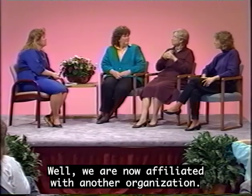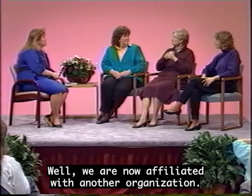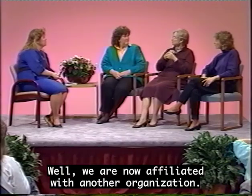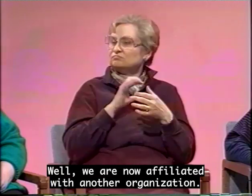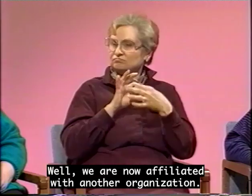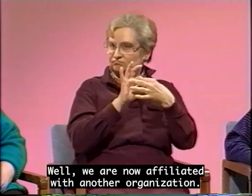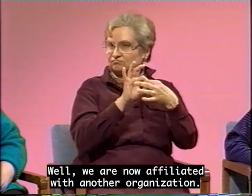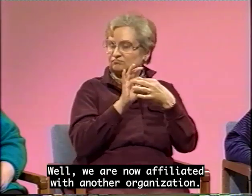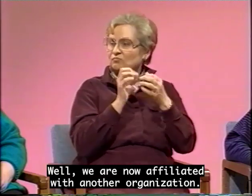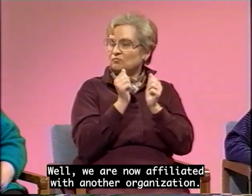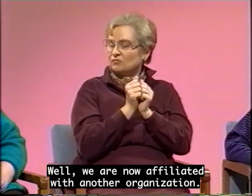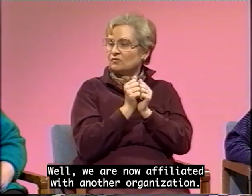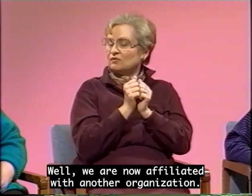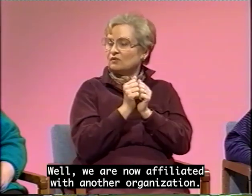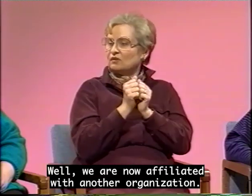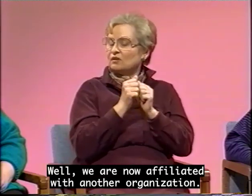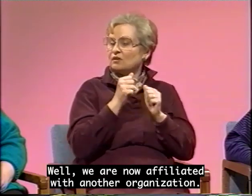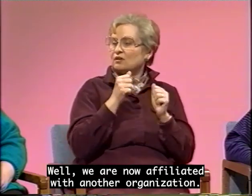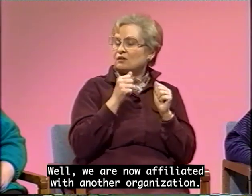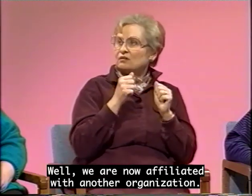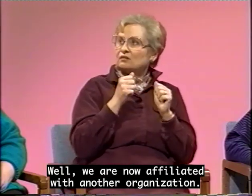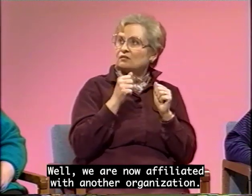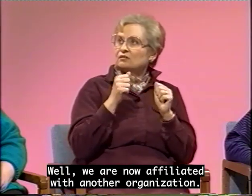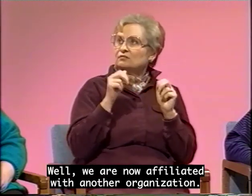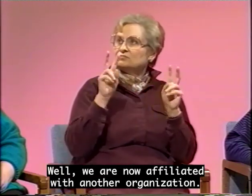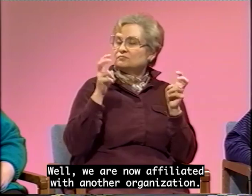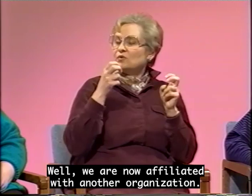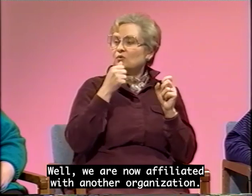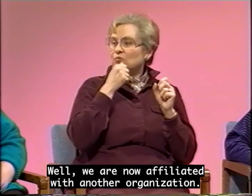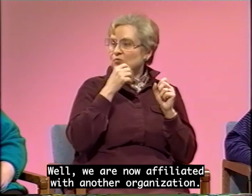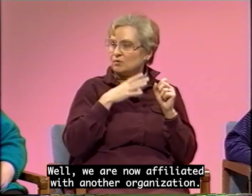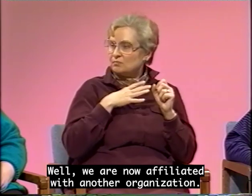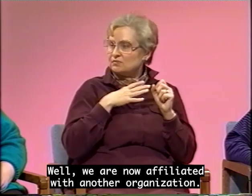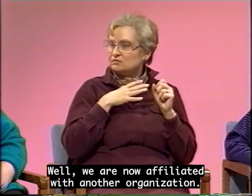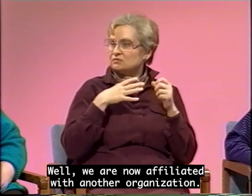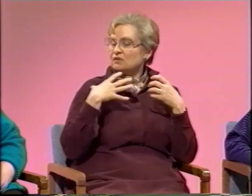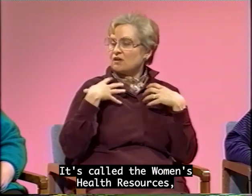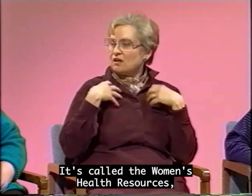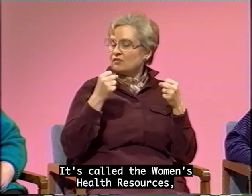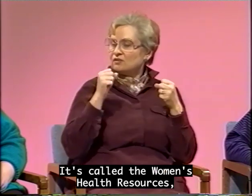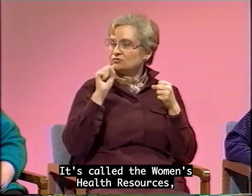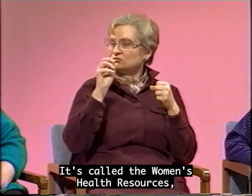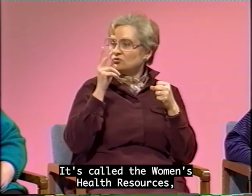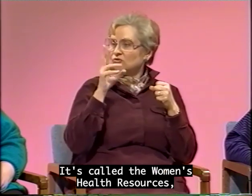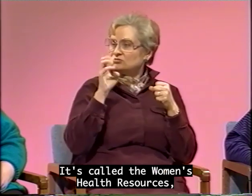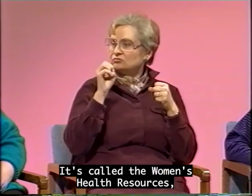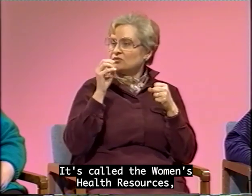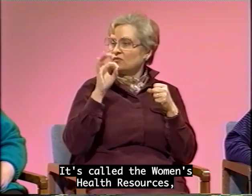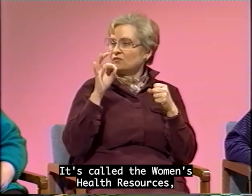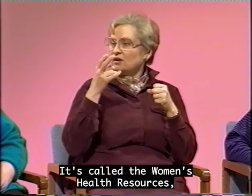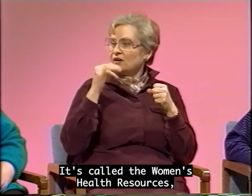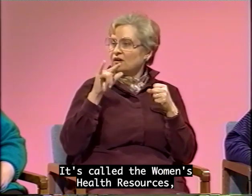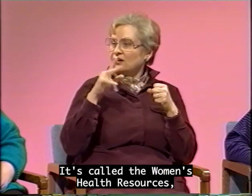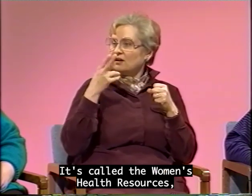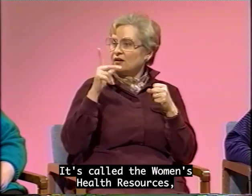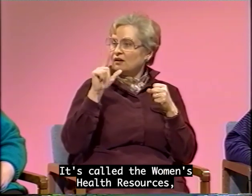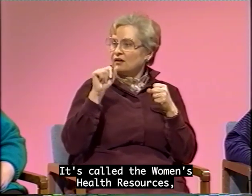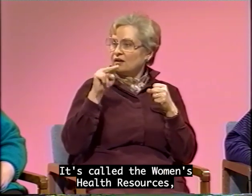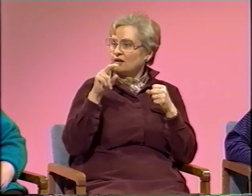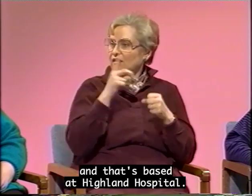Well, we are now affiliated with another organization. It's called the Women's Health Resources,